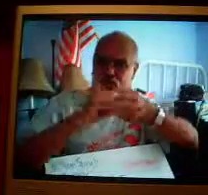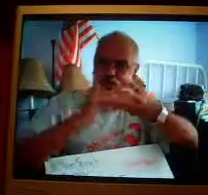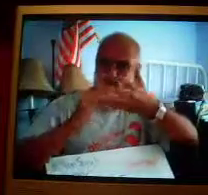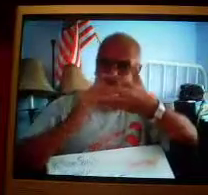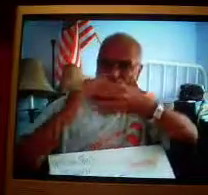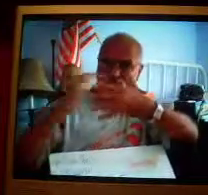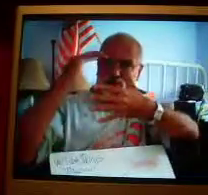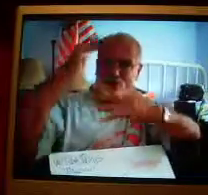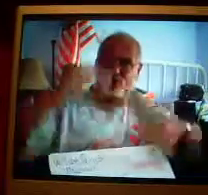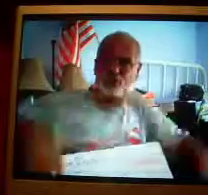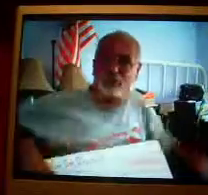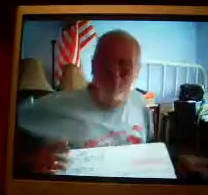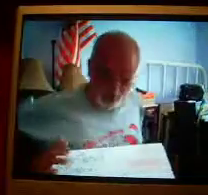college years, you get through them.